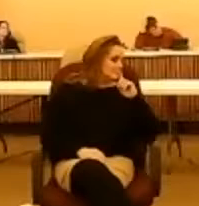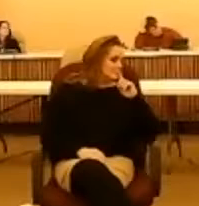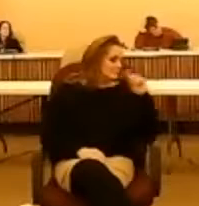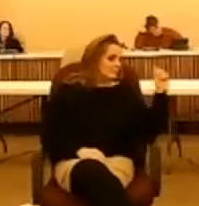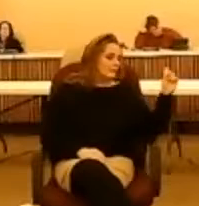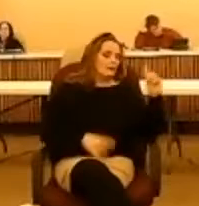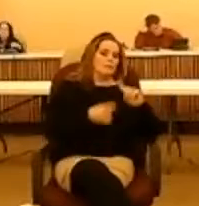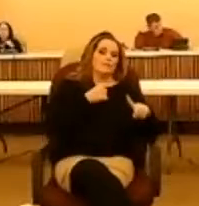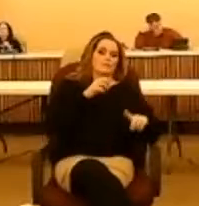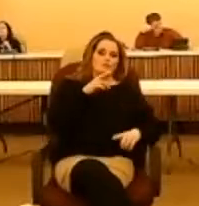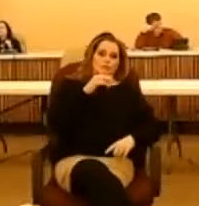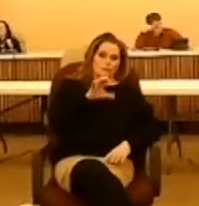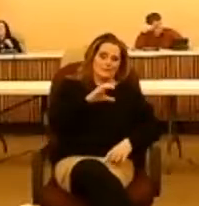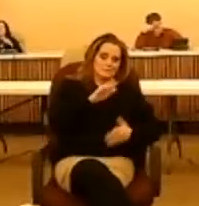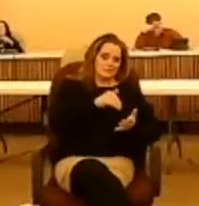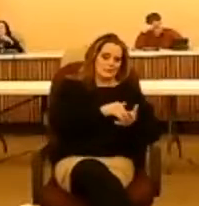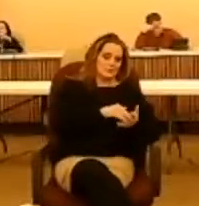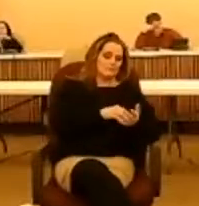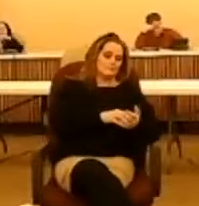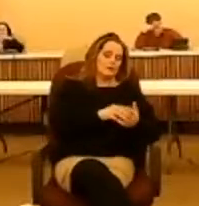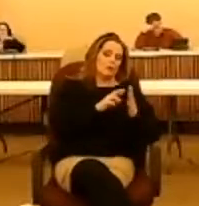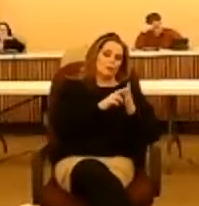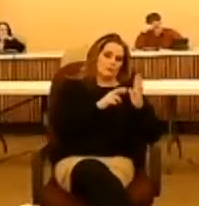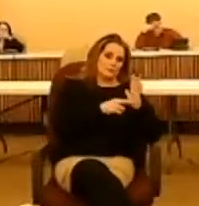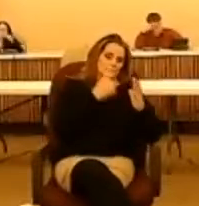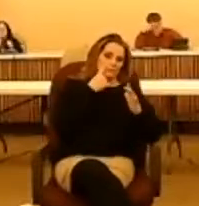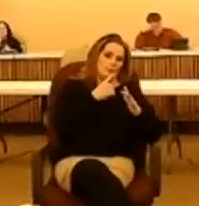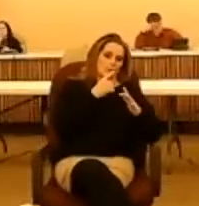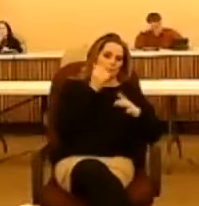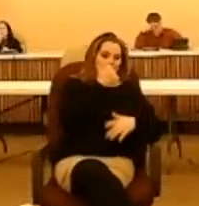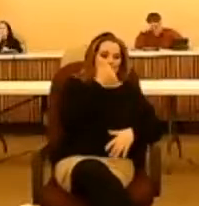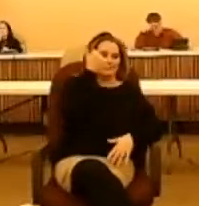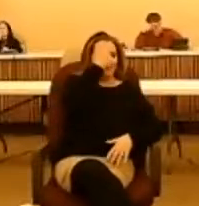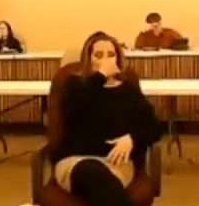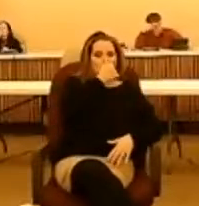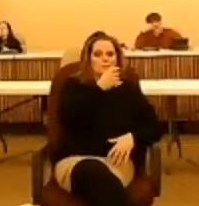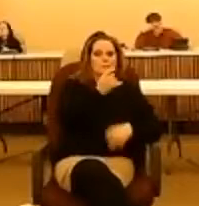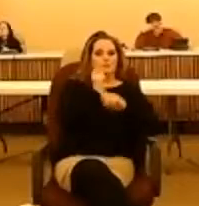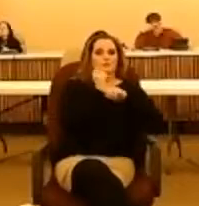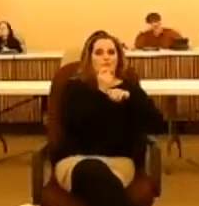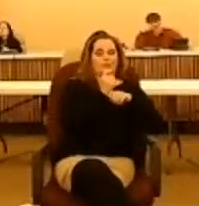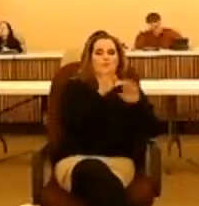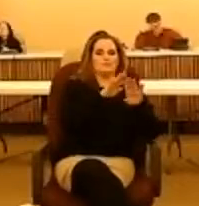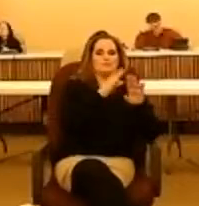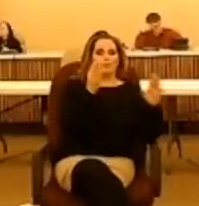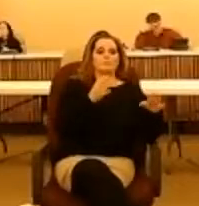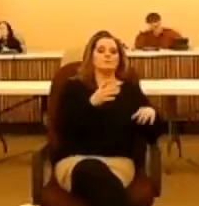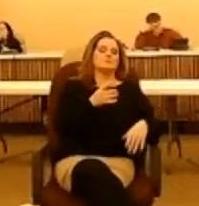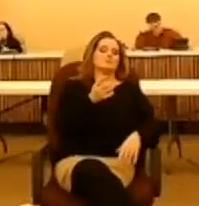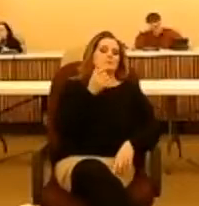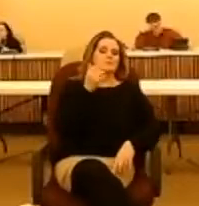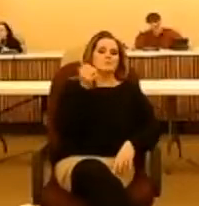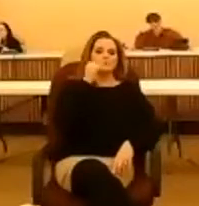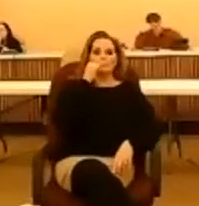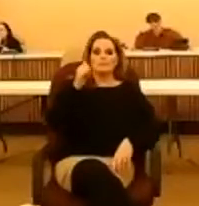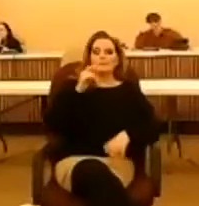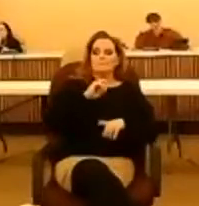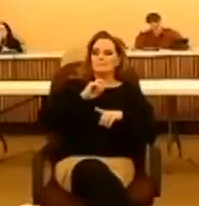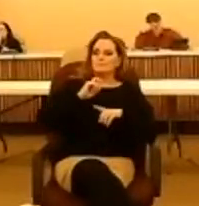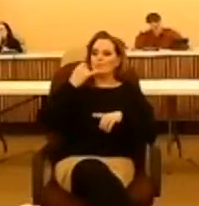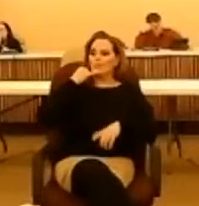From the rec center, registration for adult softball is now open. You can call Craig over at the rec center.